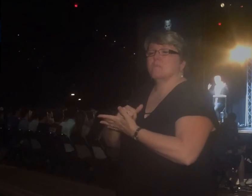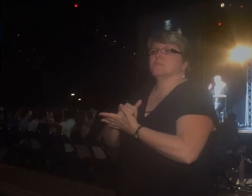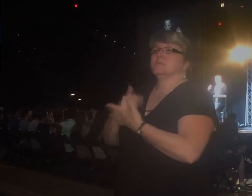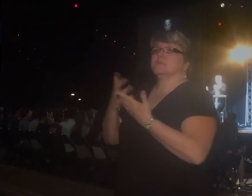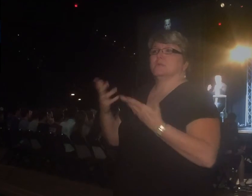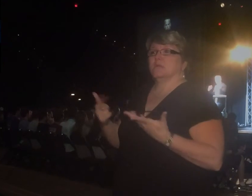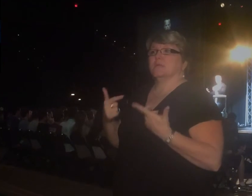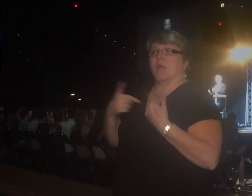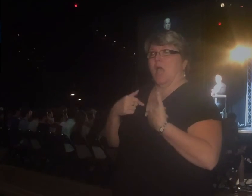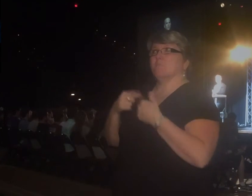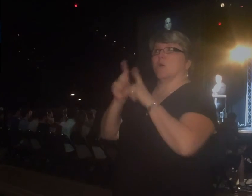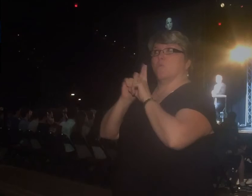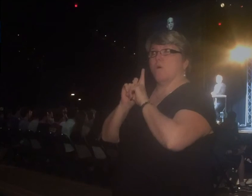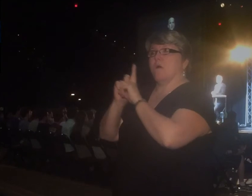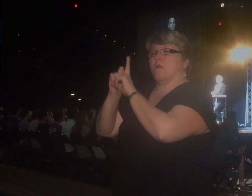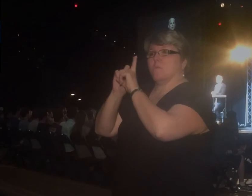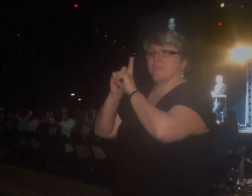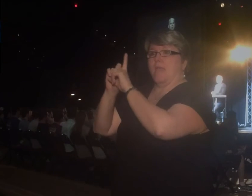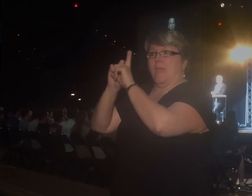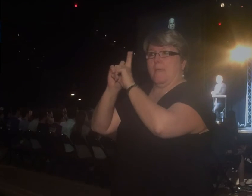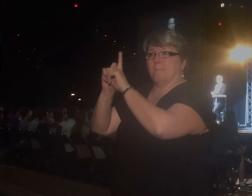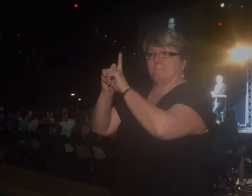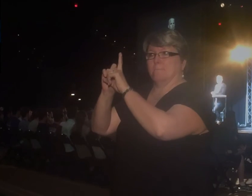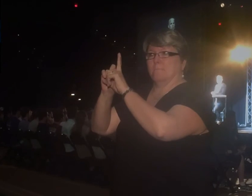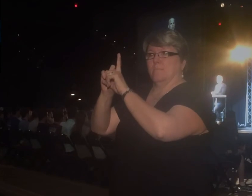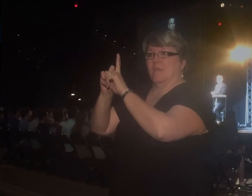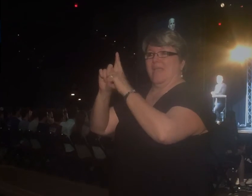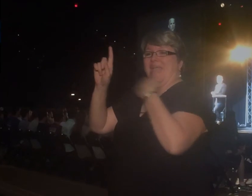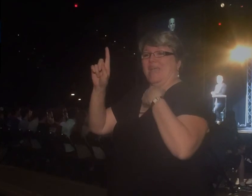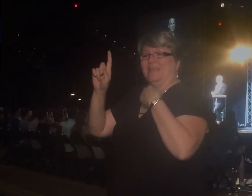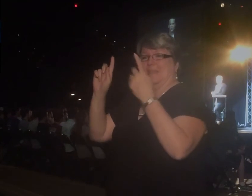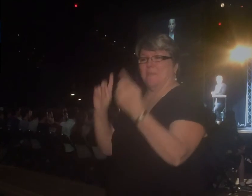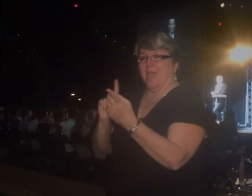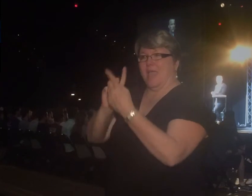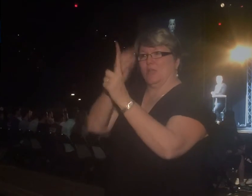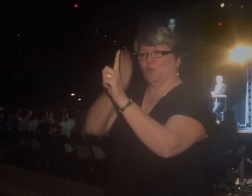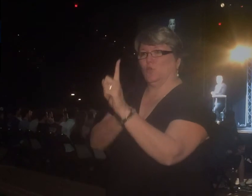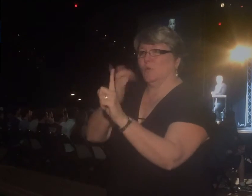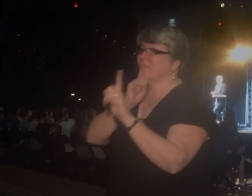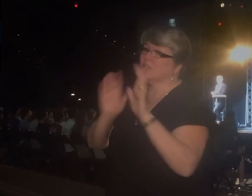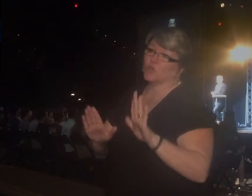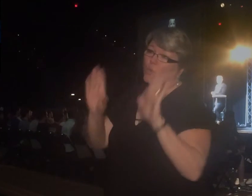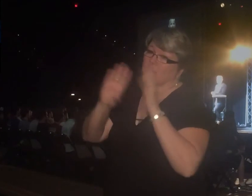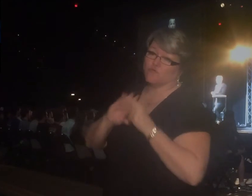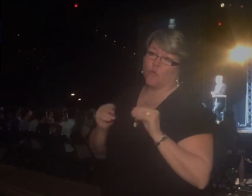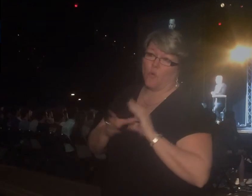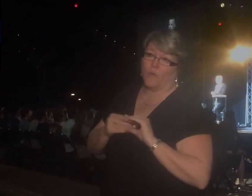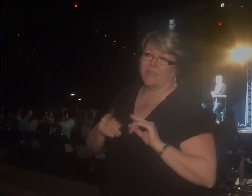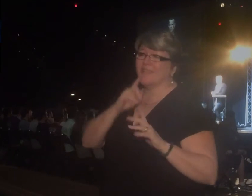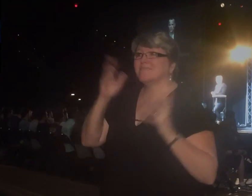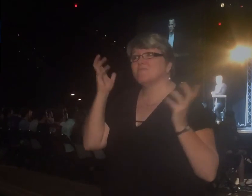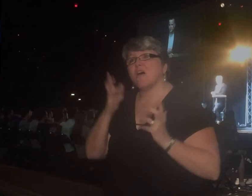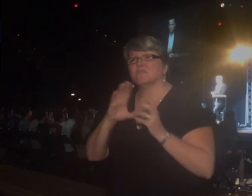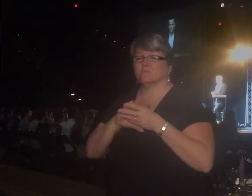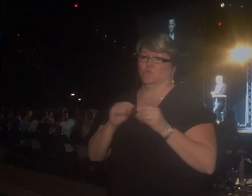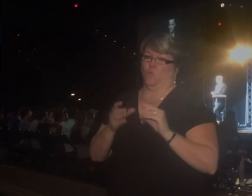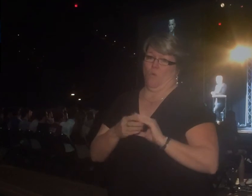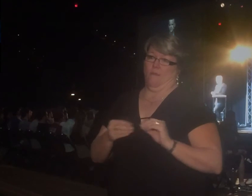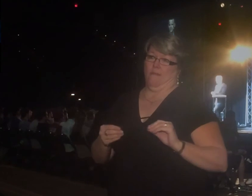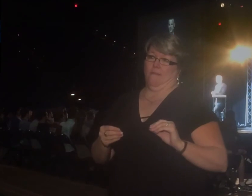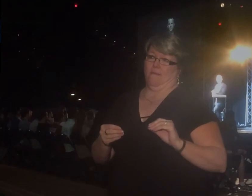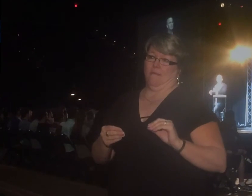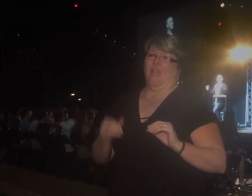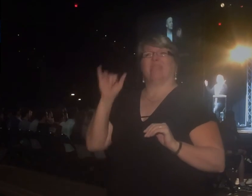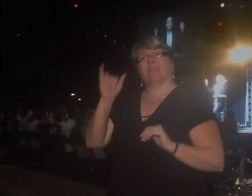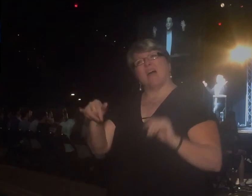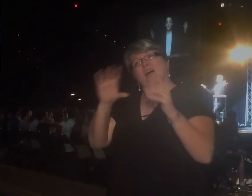me. And I walked with him and he brought me to you. And that's a great story. That's